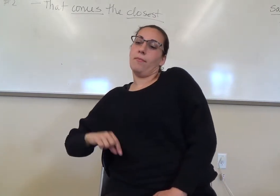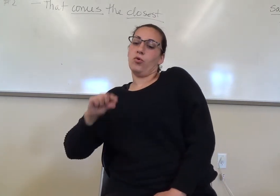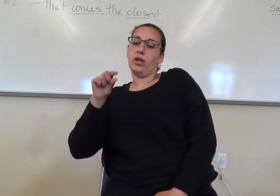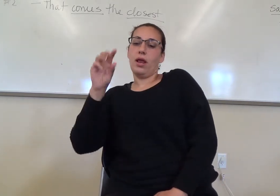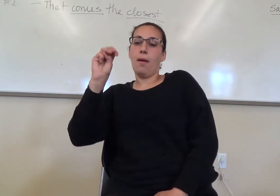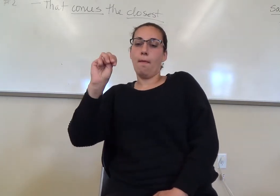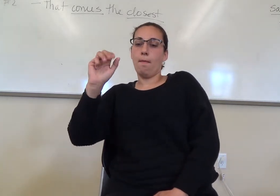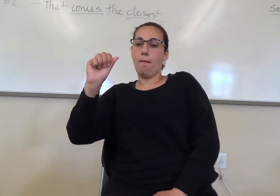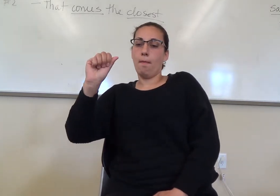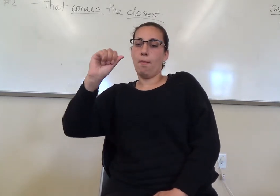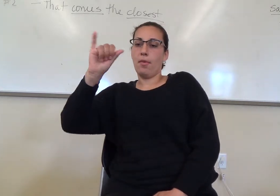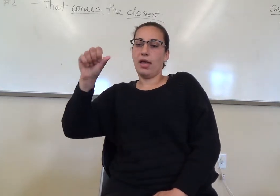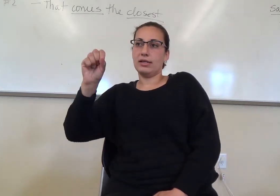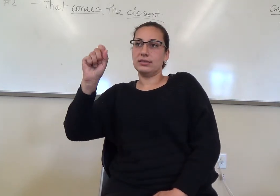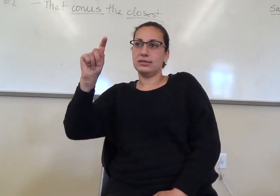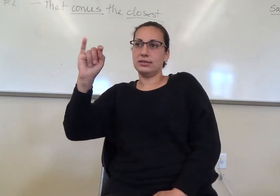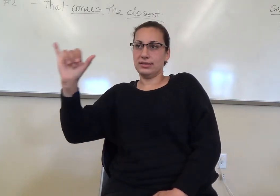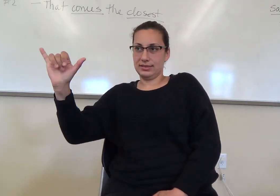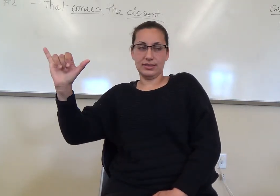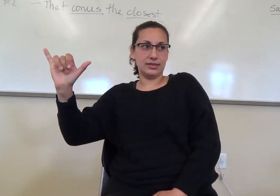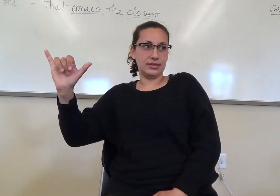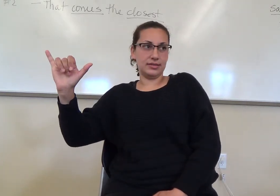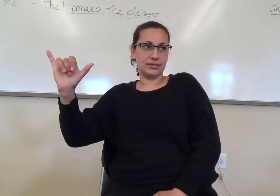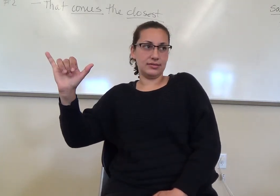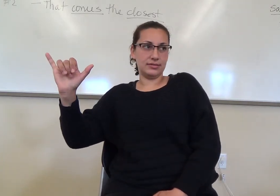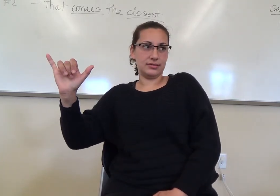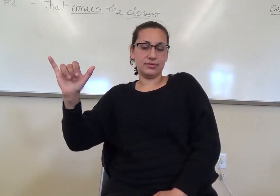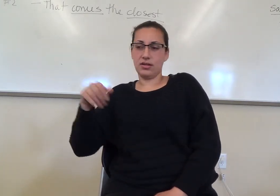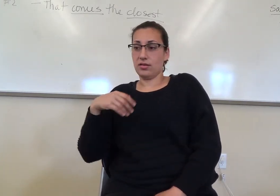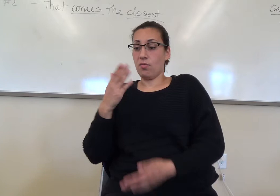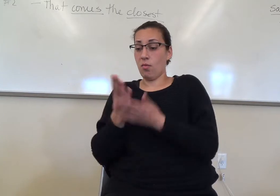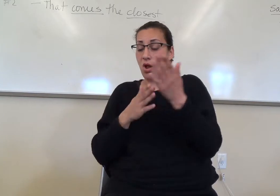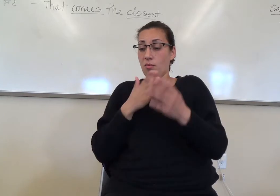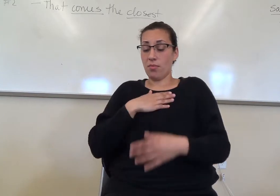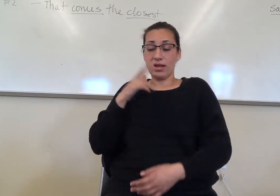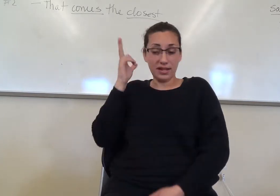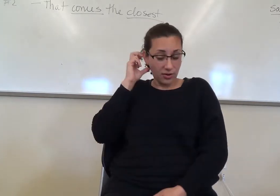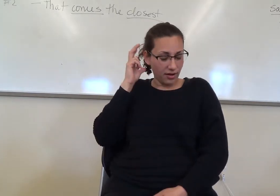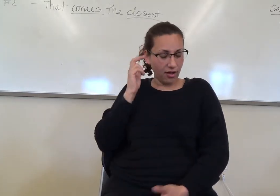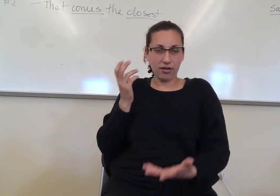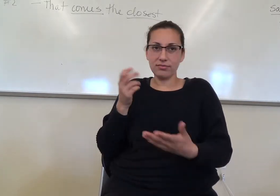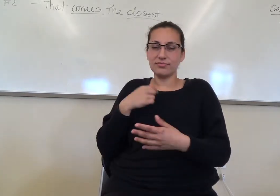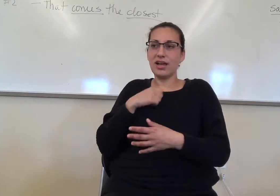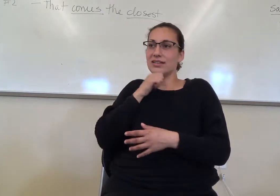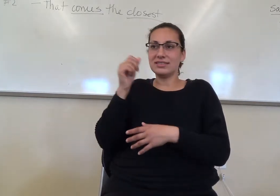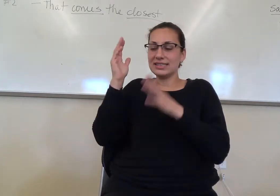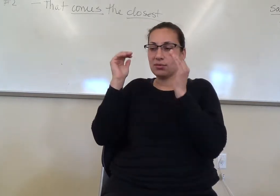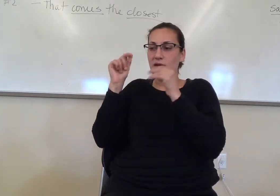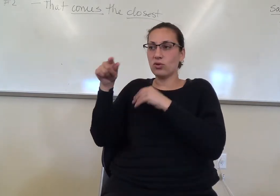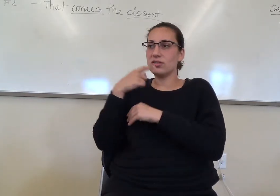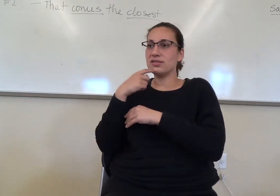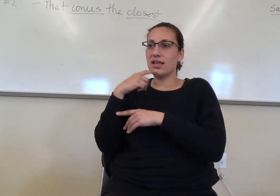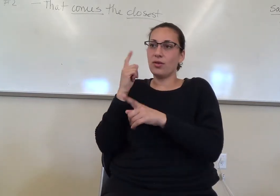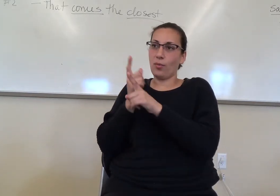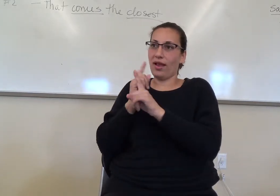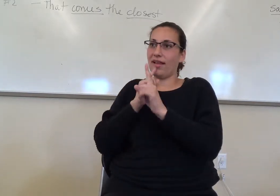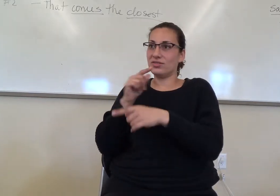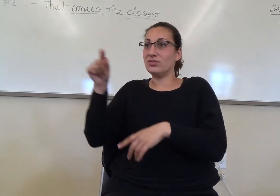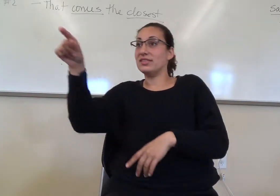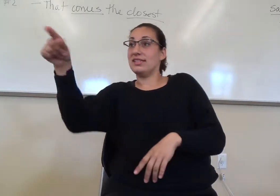That, part of my hearing is, I kind of expect students to say certain things, so when he said the right answer, I wasn't